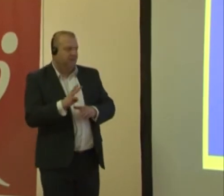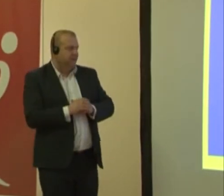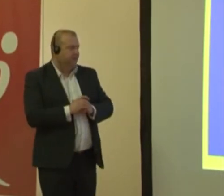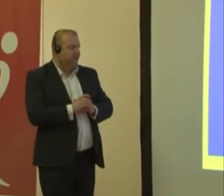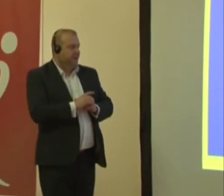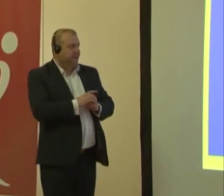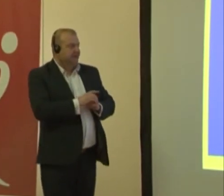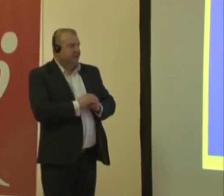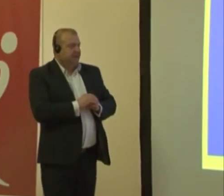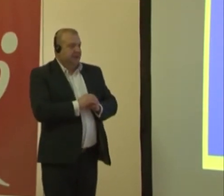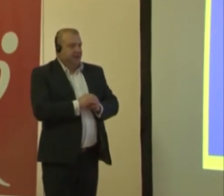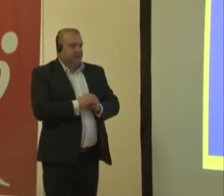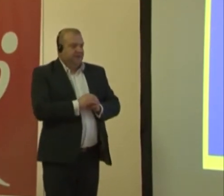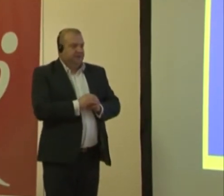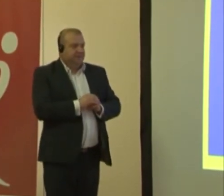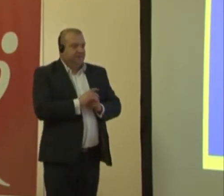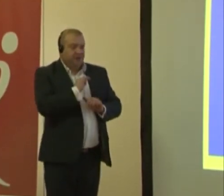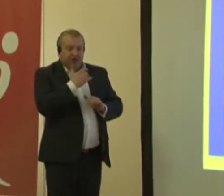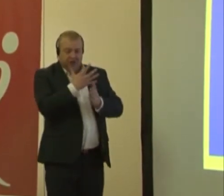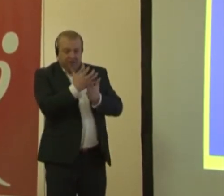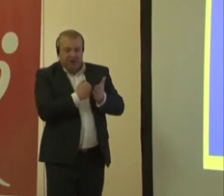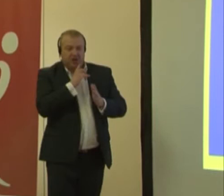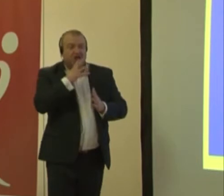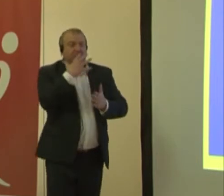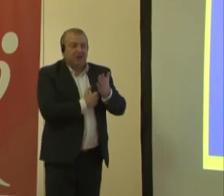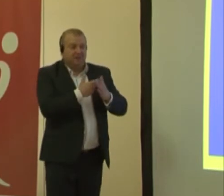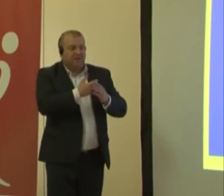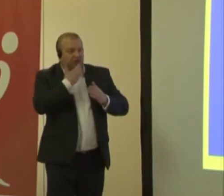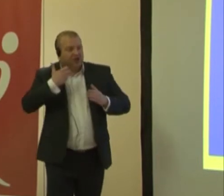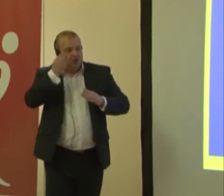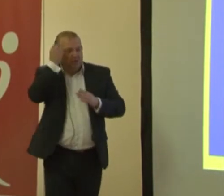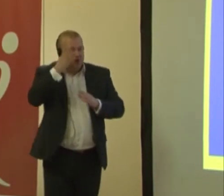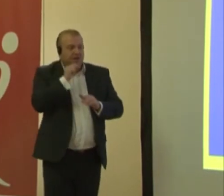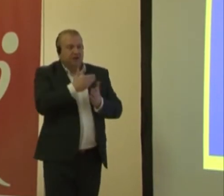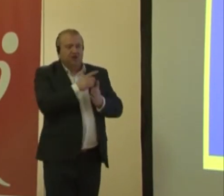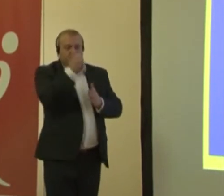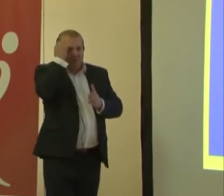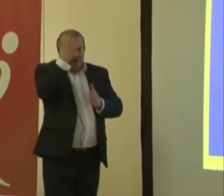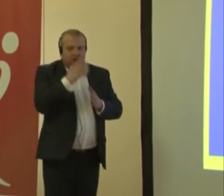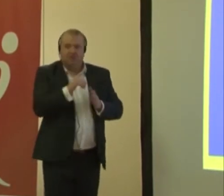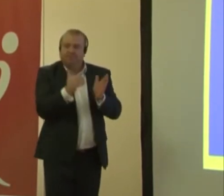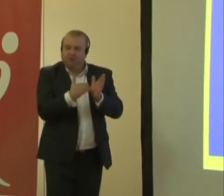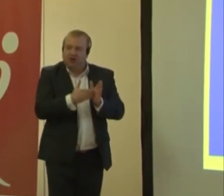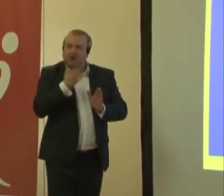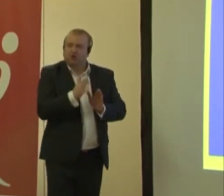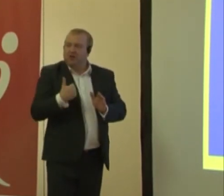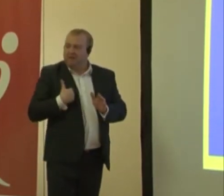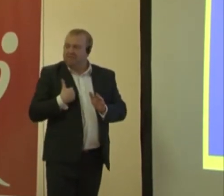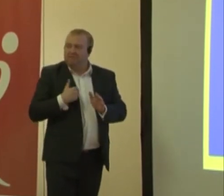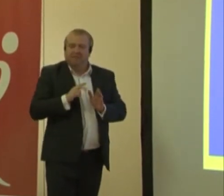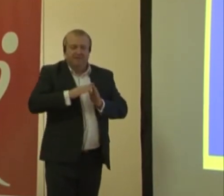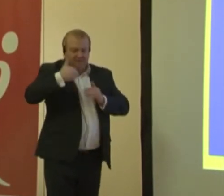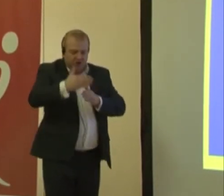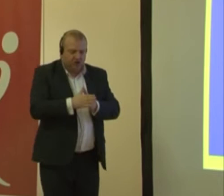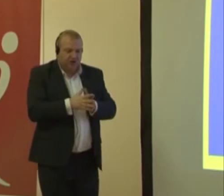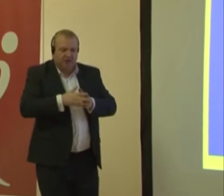on, the better, because we need it later on in further education and in labor market and so on.